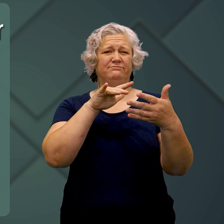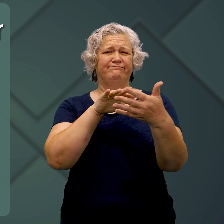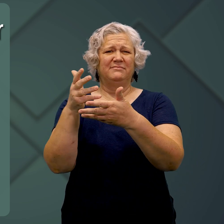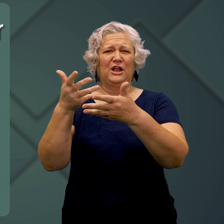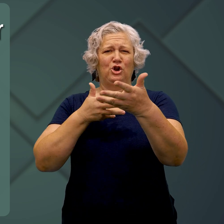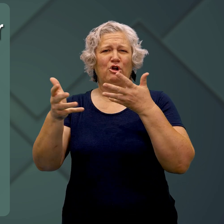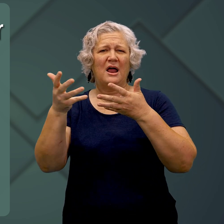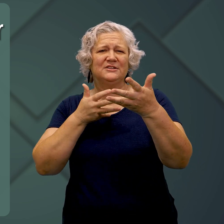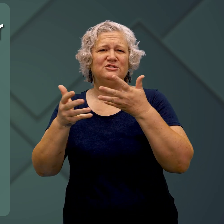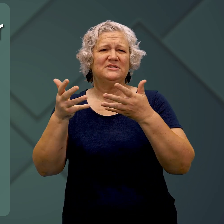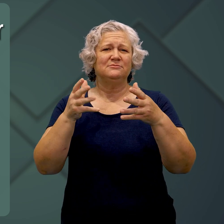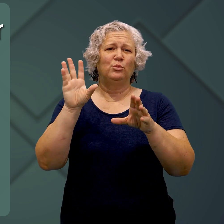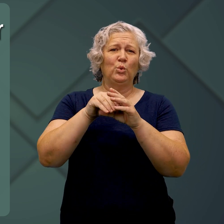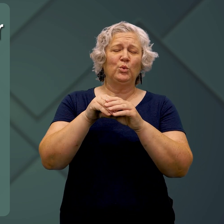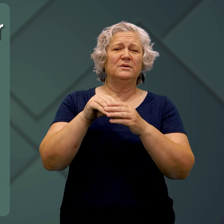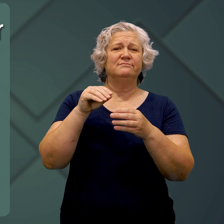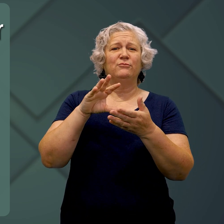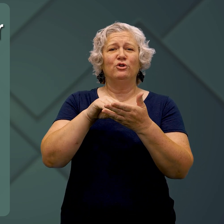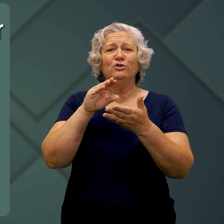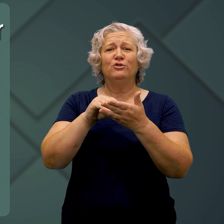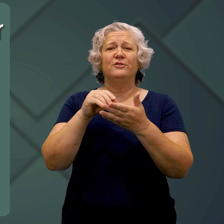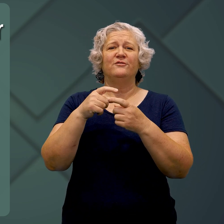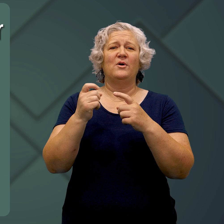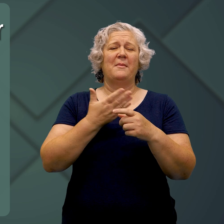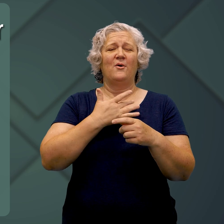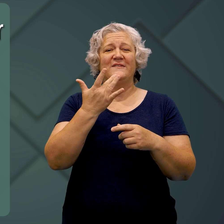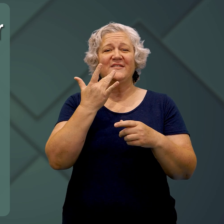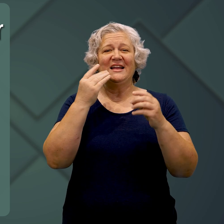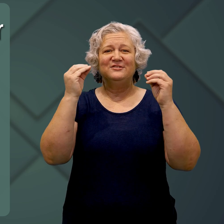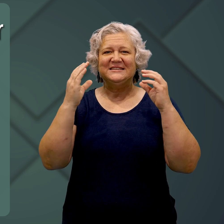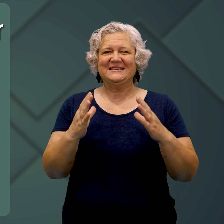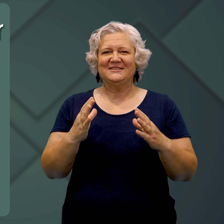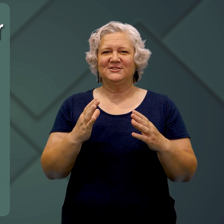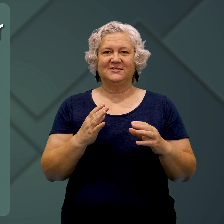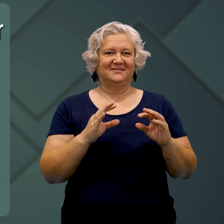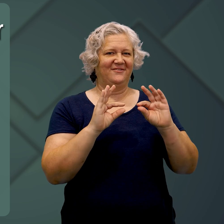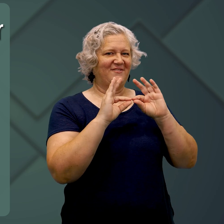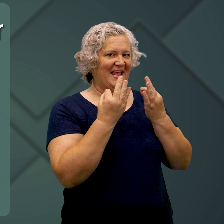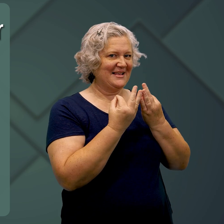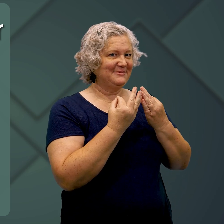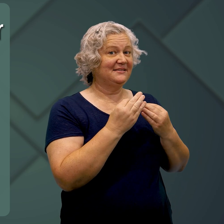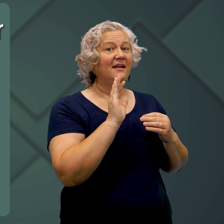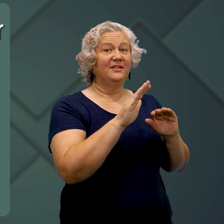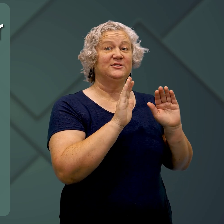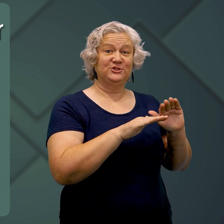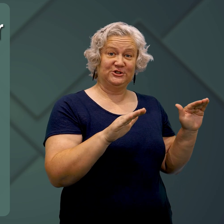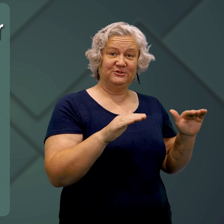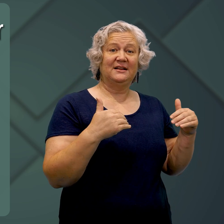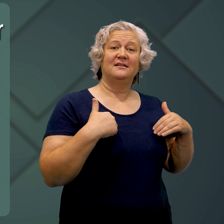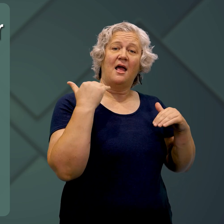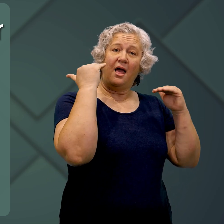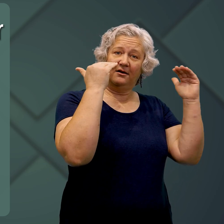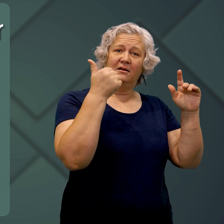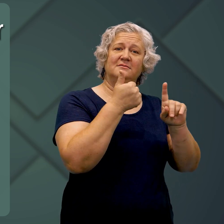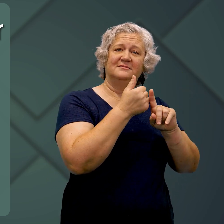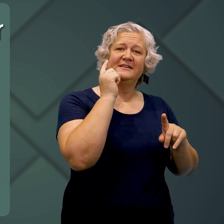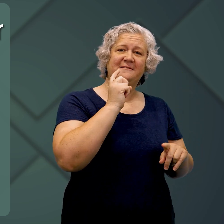we've studied interactions, that includes learning from our favorite teachers, which is families and their children and young adults who are